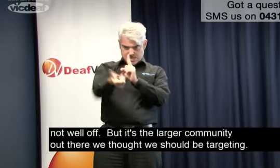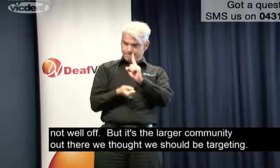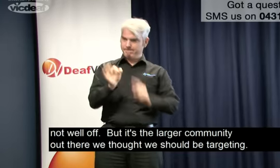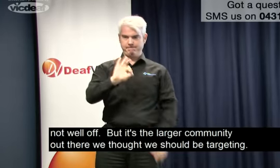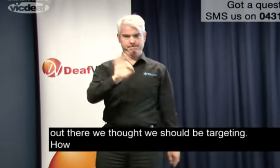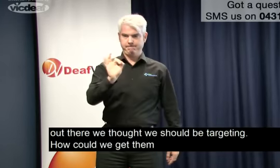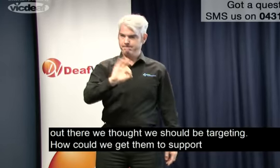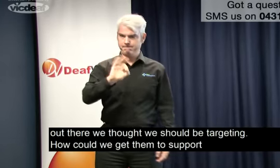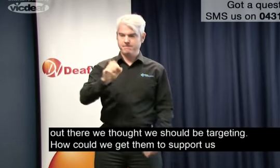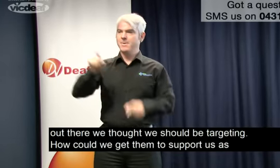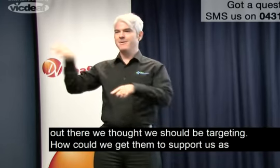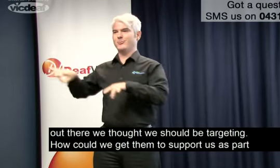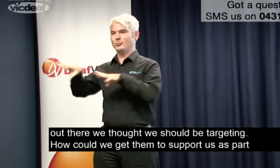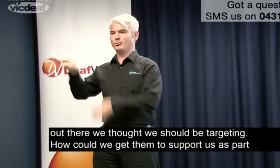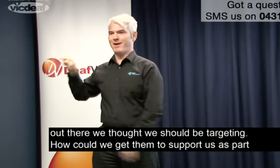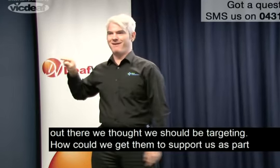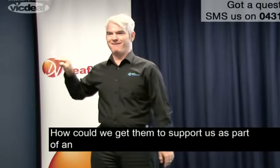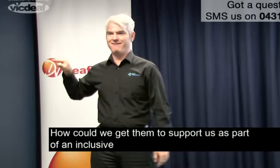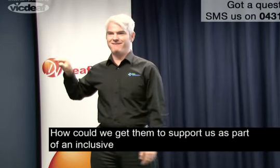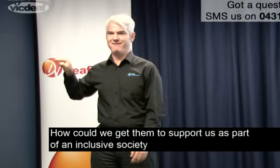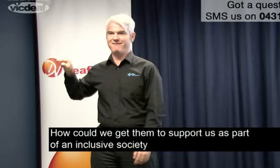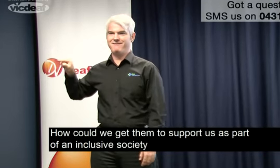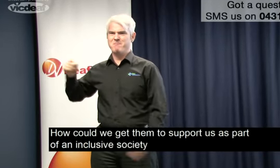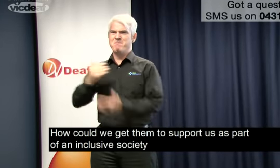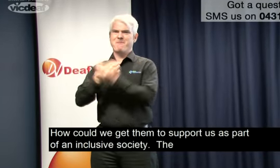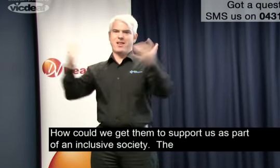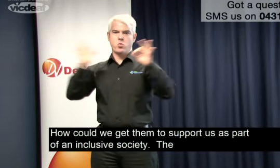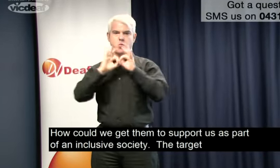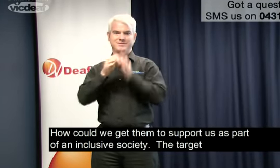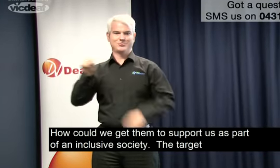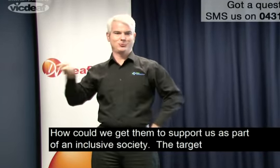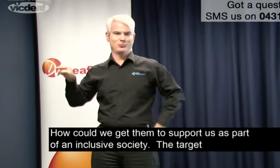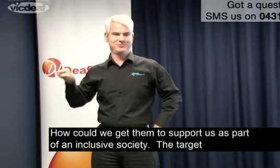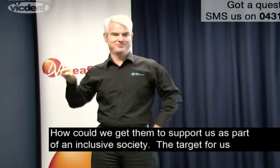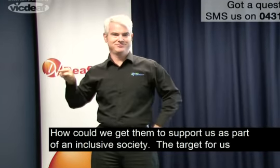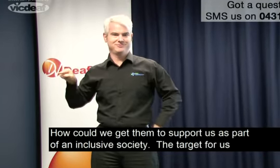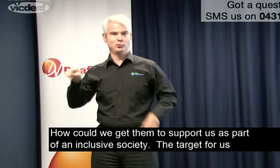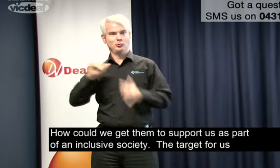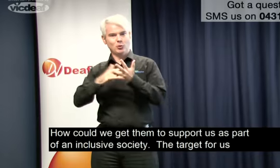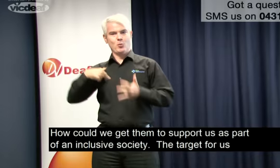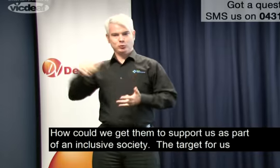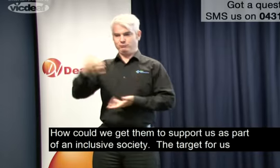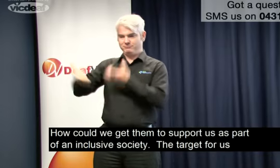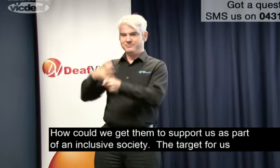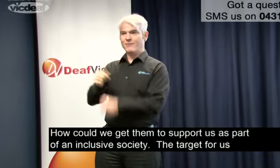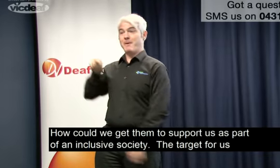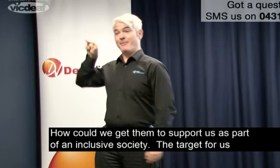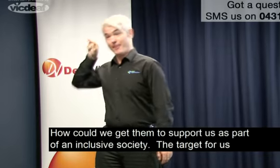be the target for us as revenue raisers. It should be people within Australian society as a whole, so we can support